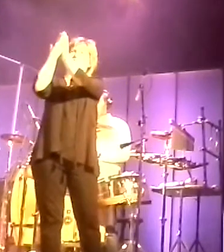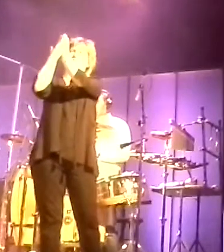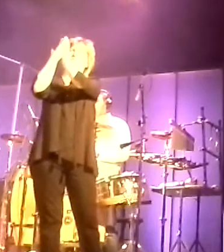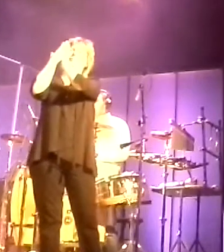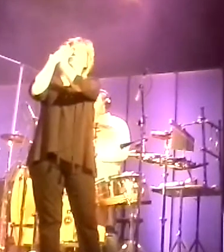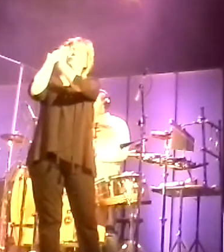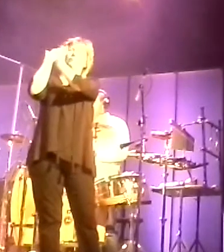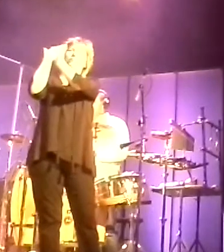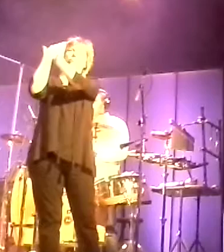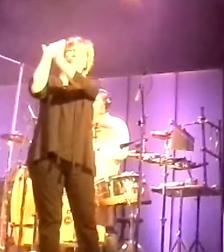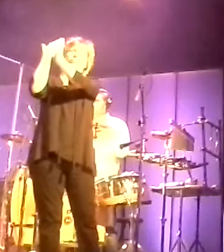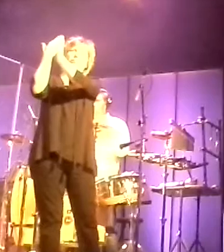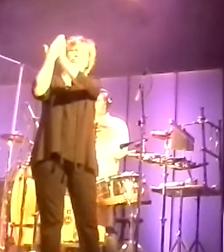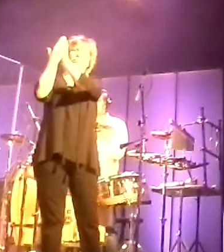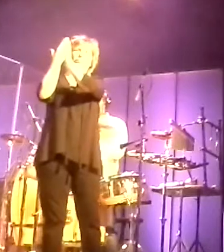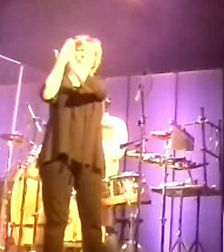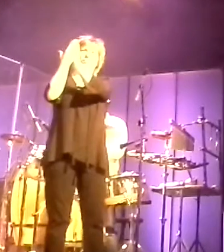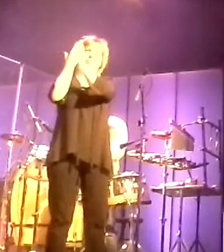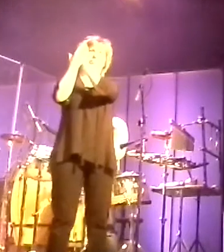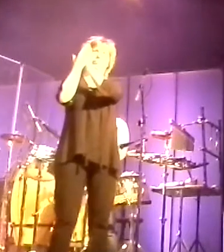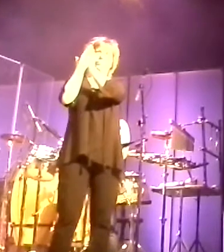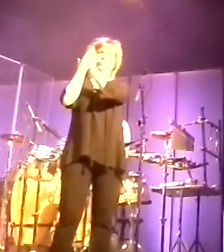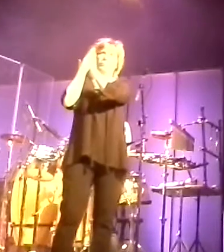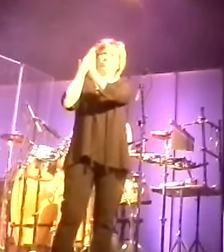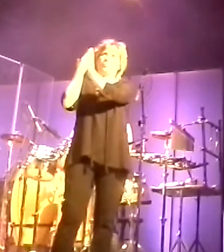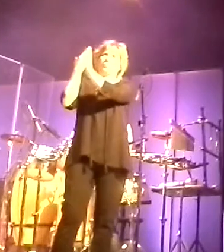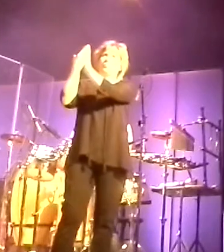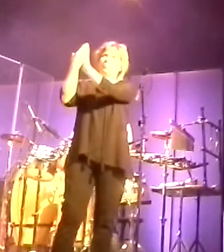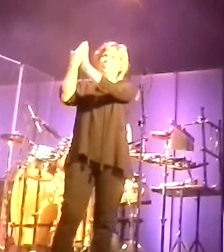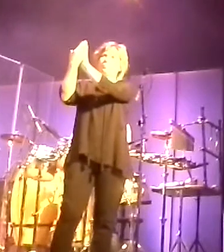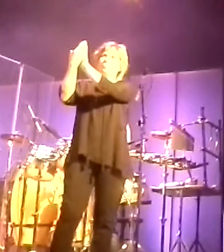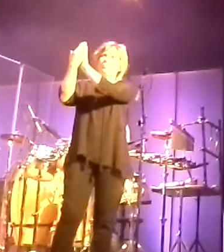presence, Lord. Come on, tell him he's welcome here this morning.